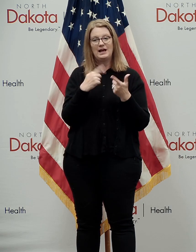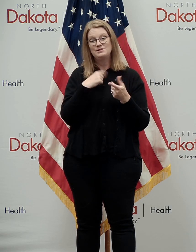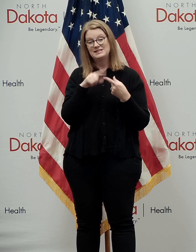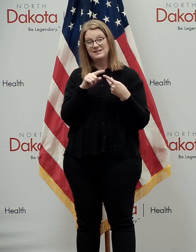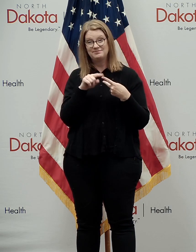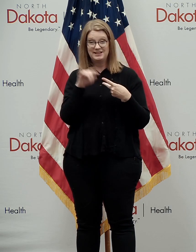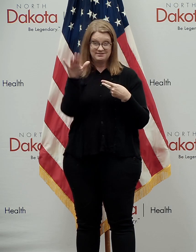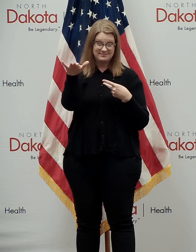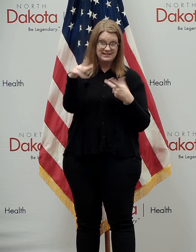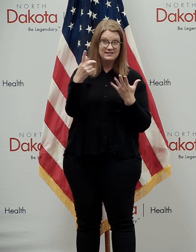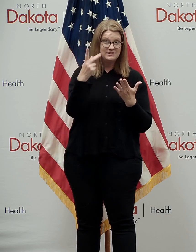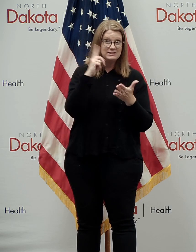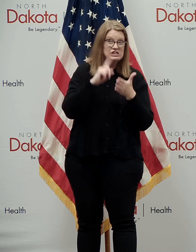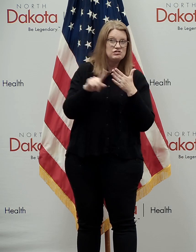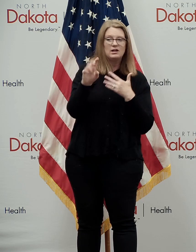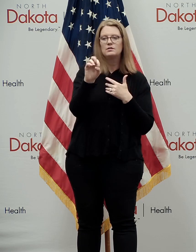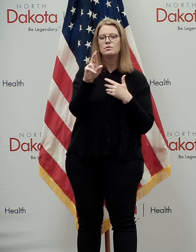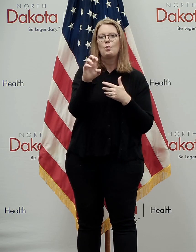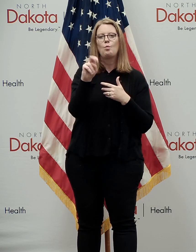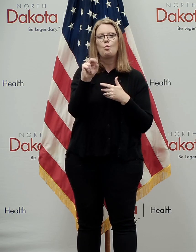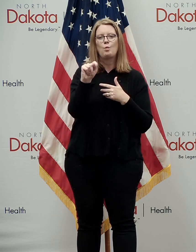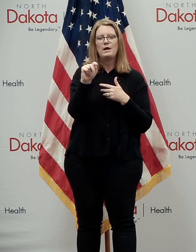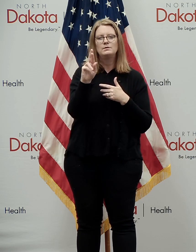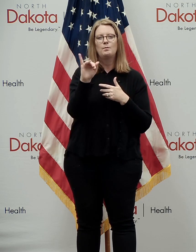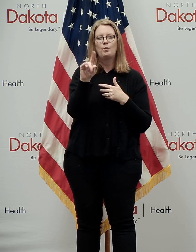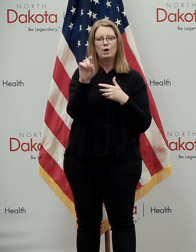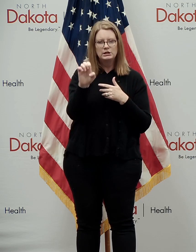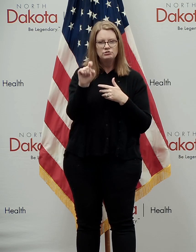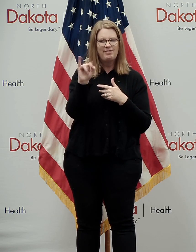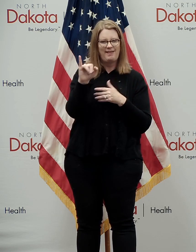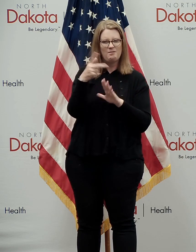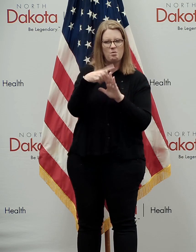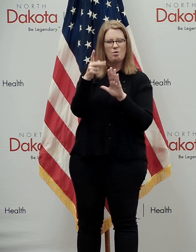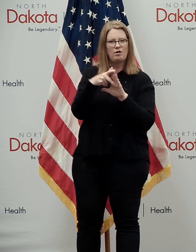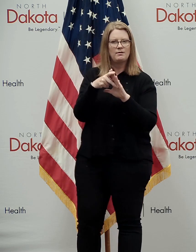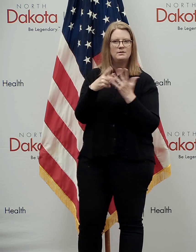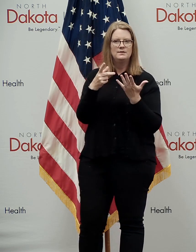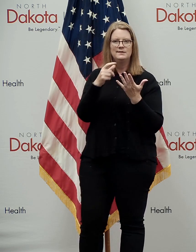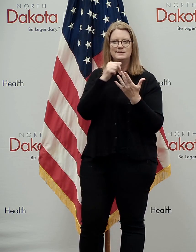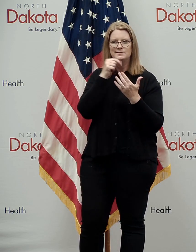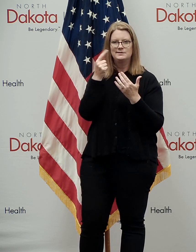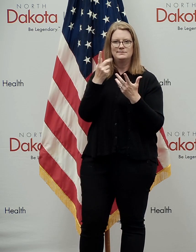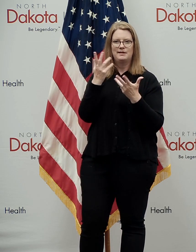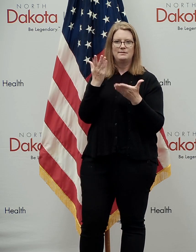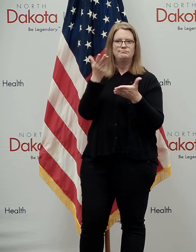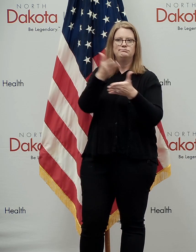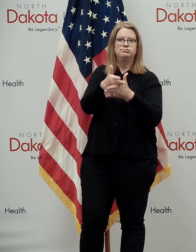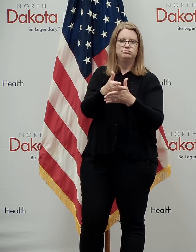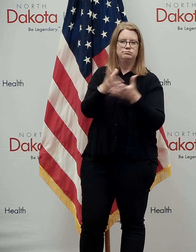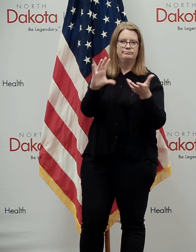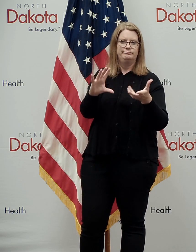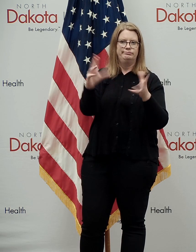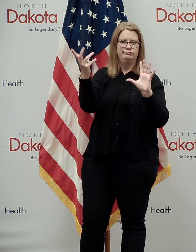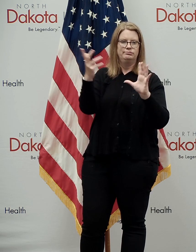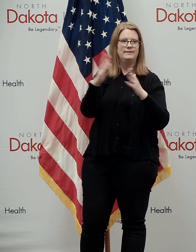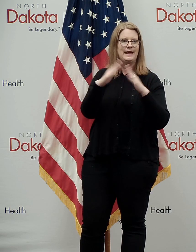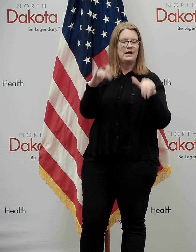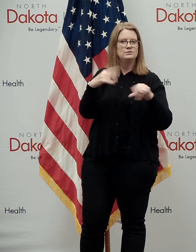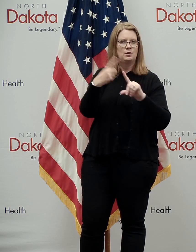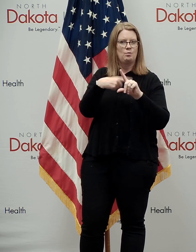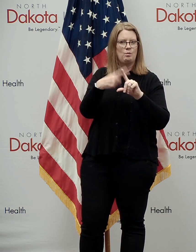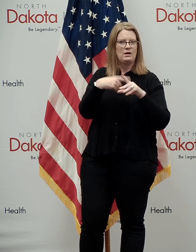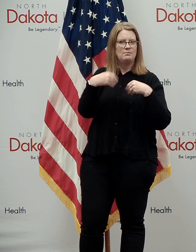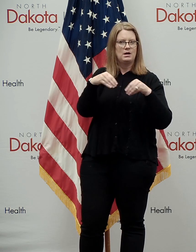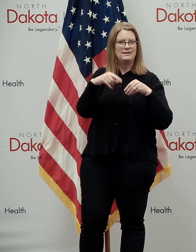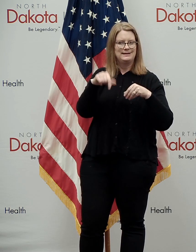think we got something that's even more effective that doesn't completely disrupt and disable the entire housing and rental market in the state of North